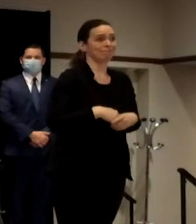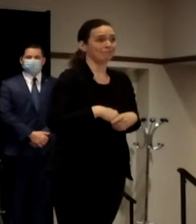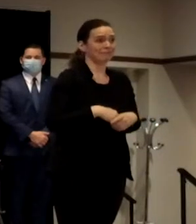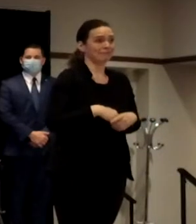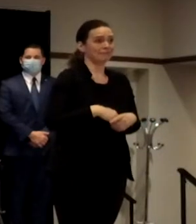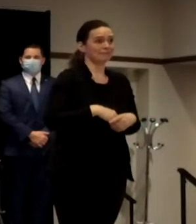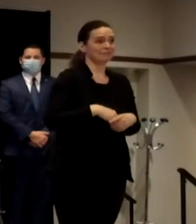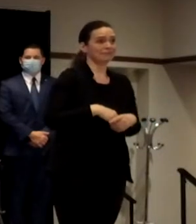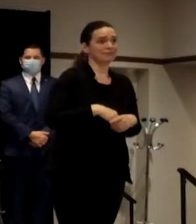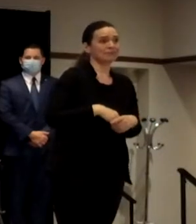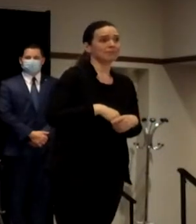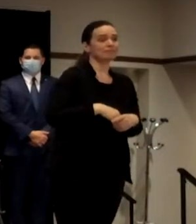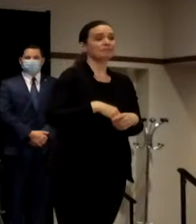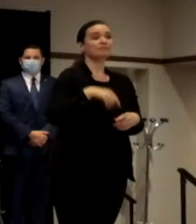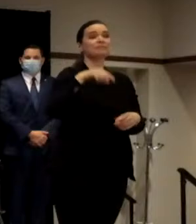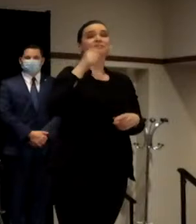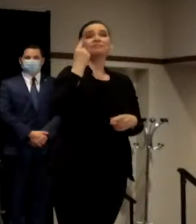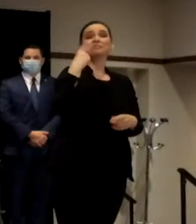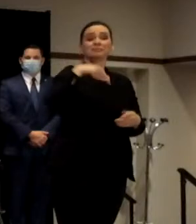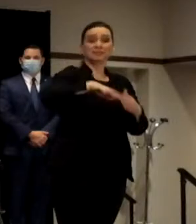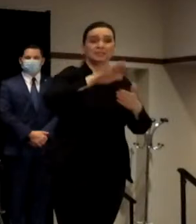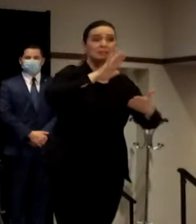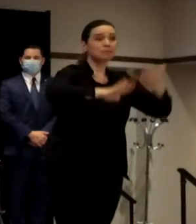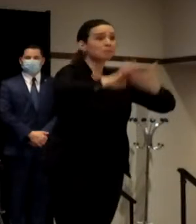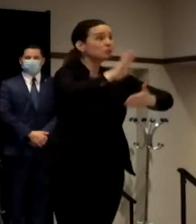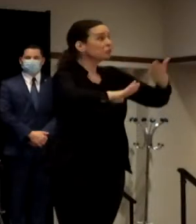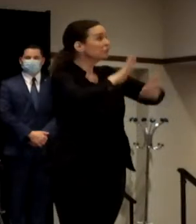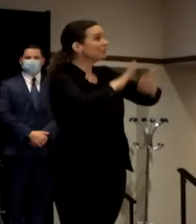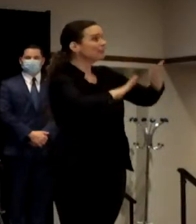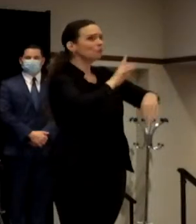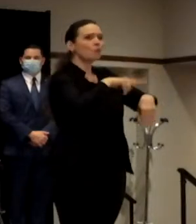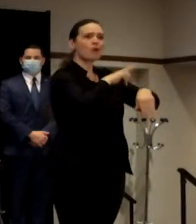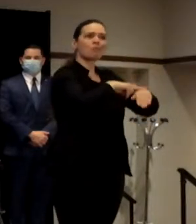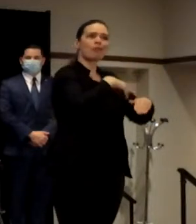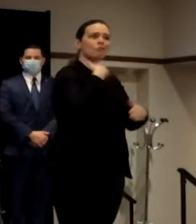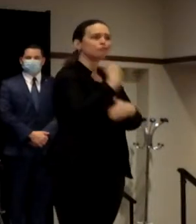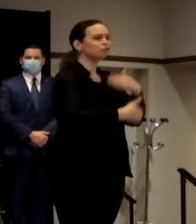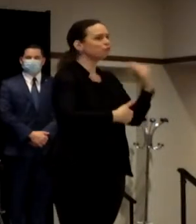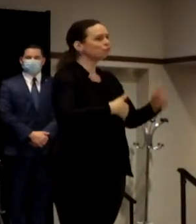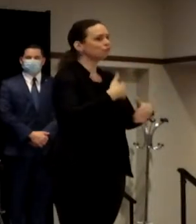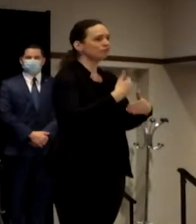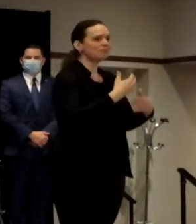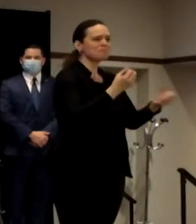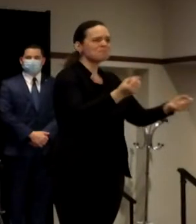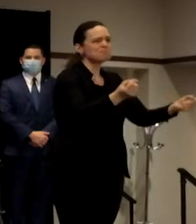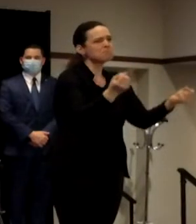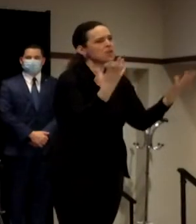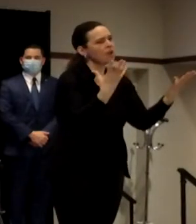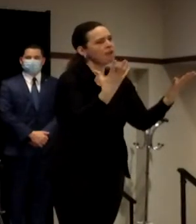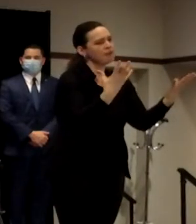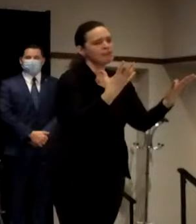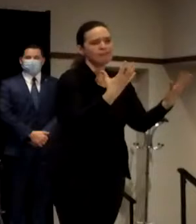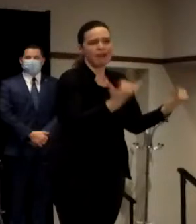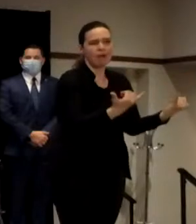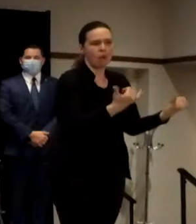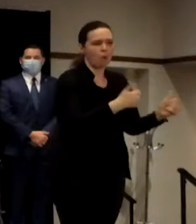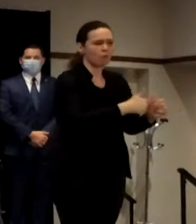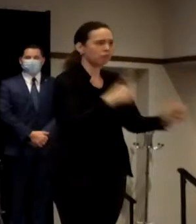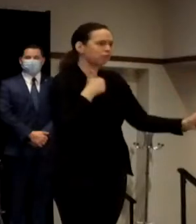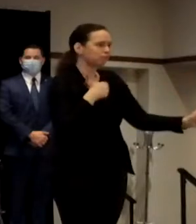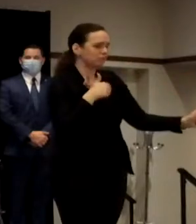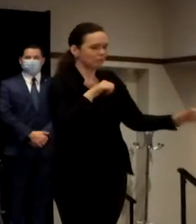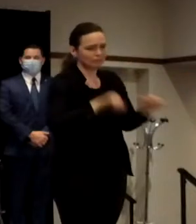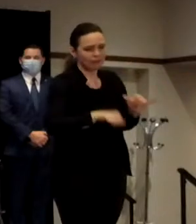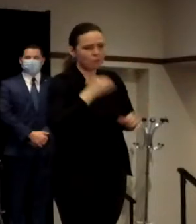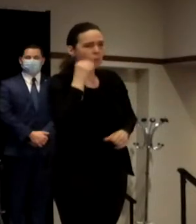in-person schooling has resulted in many hardship, especially which disproportionately affected families of